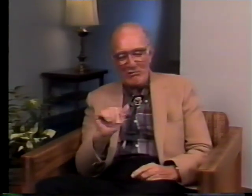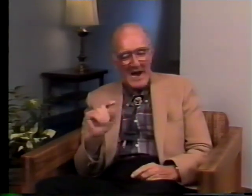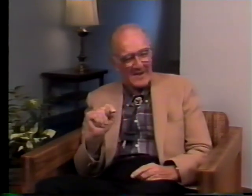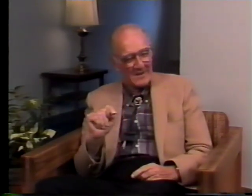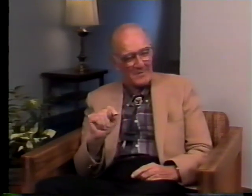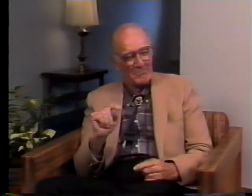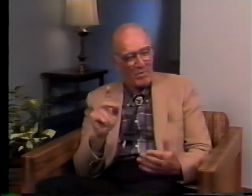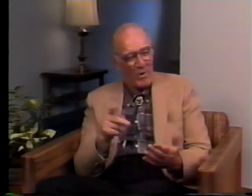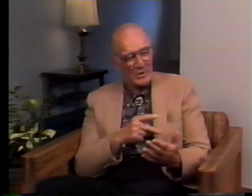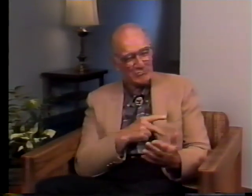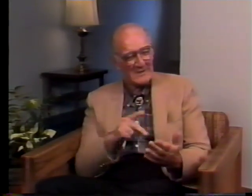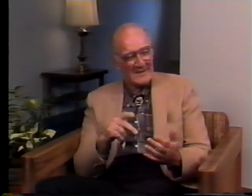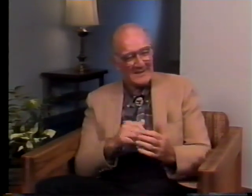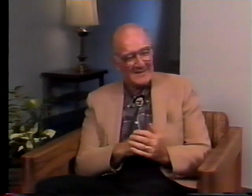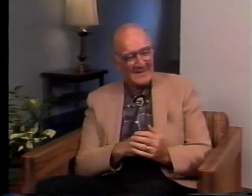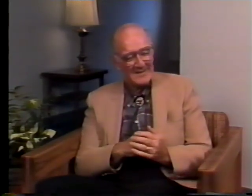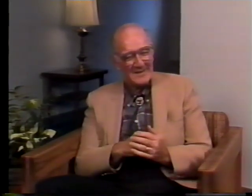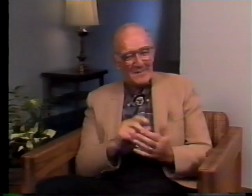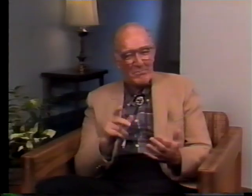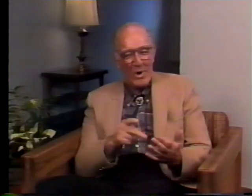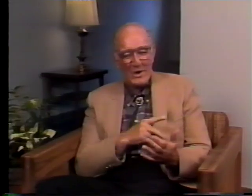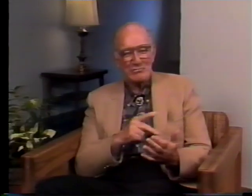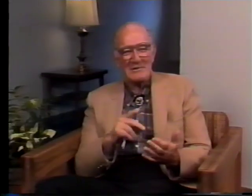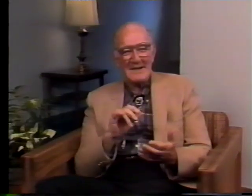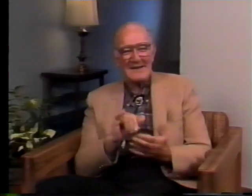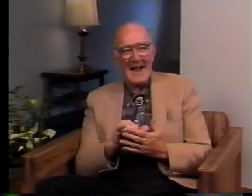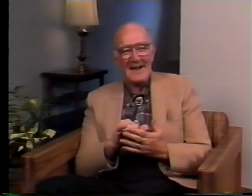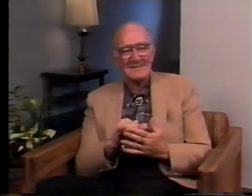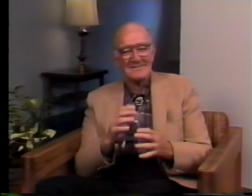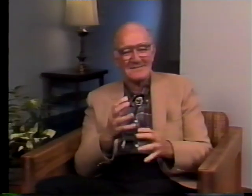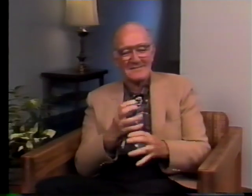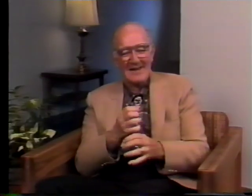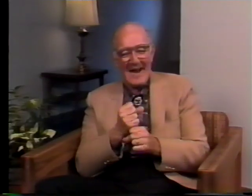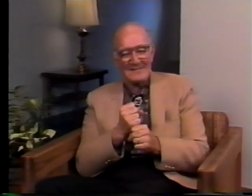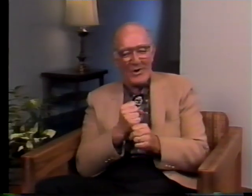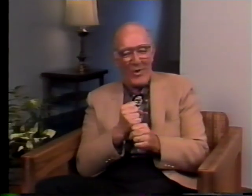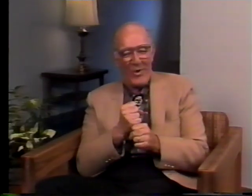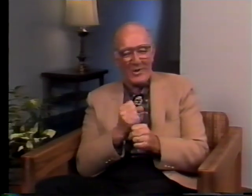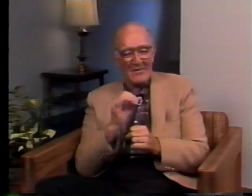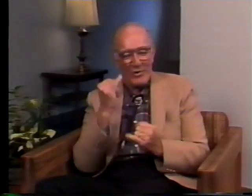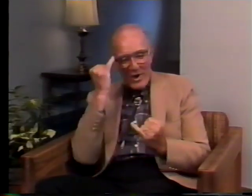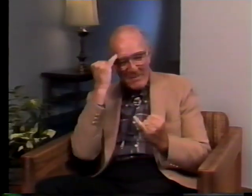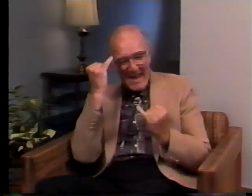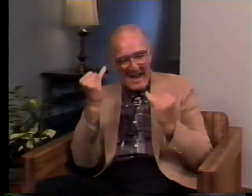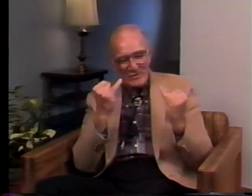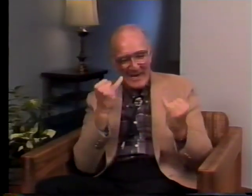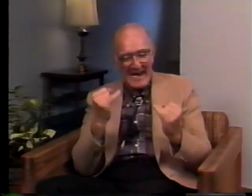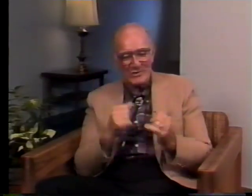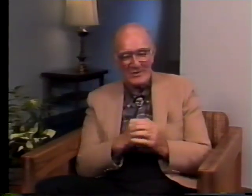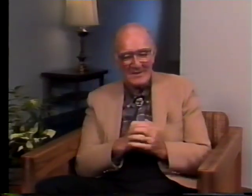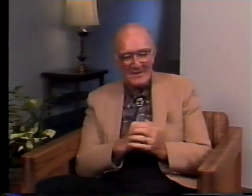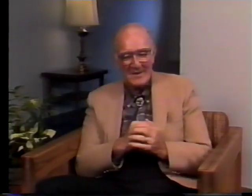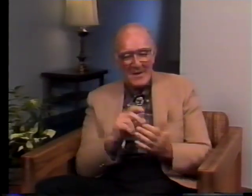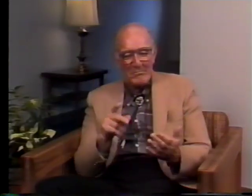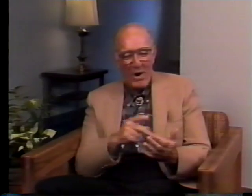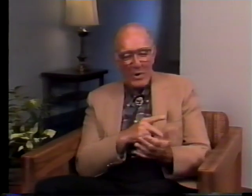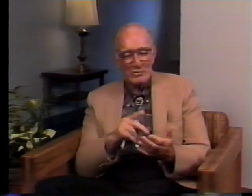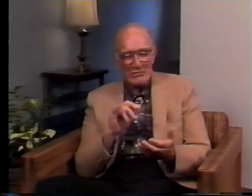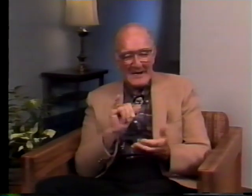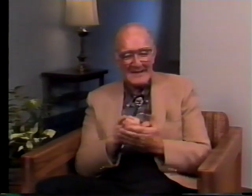great poetry. Poetry that takes a hold of your imagination. Poetry